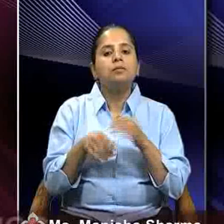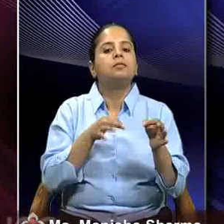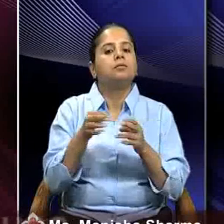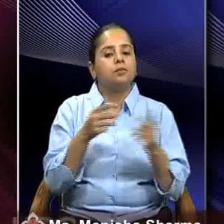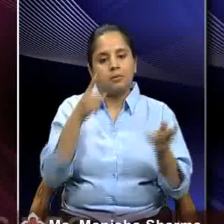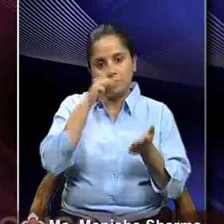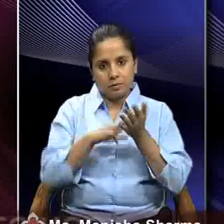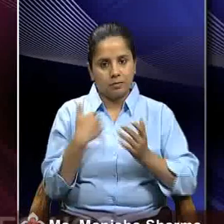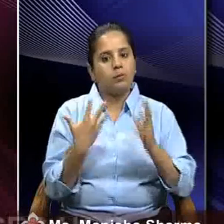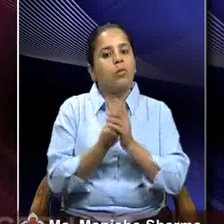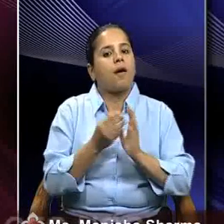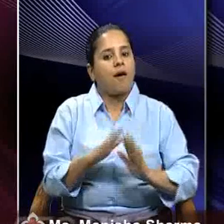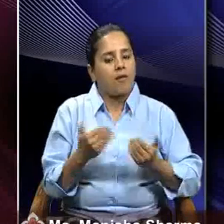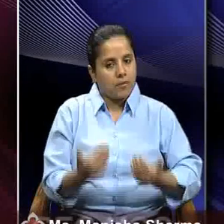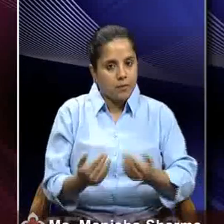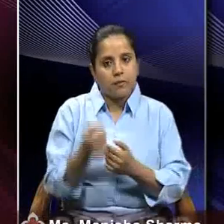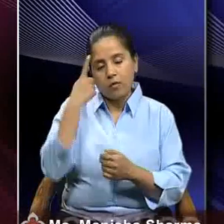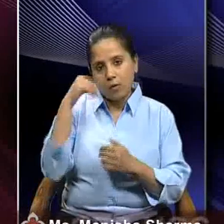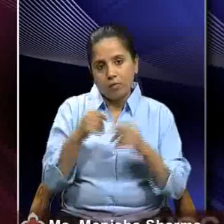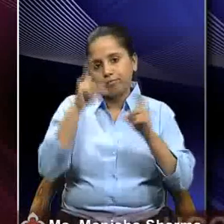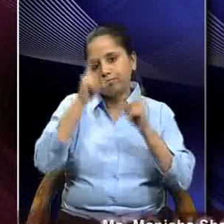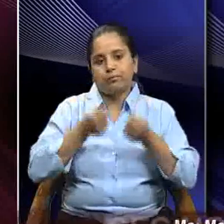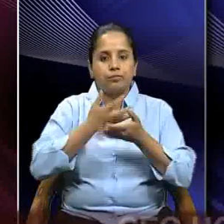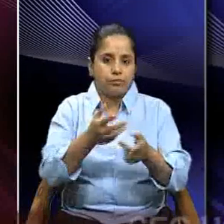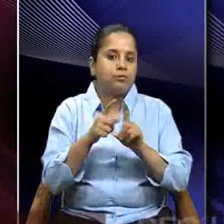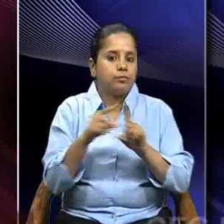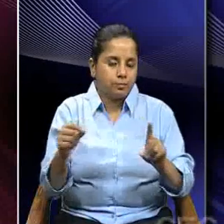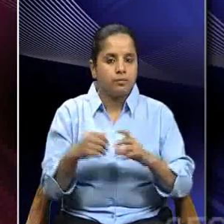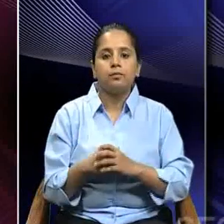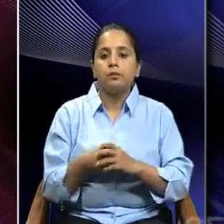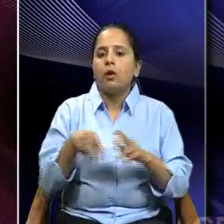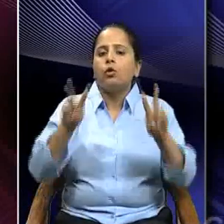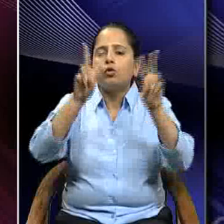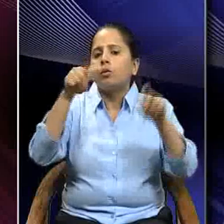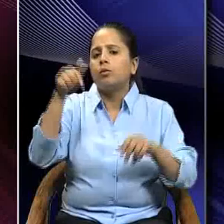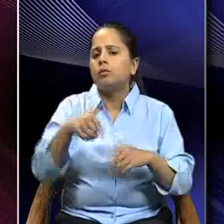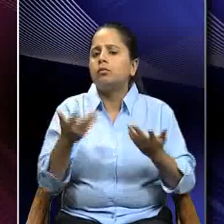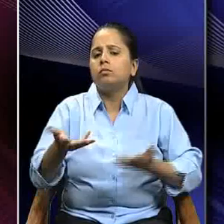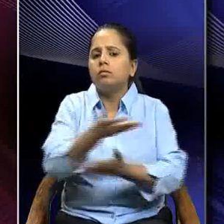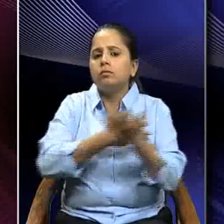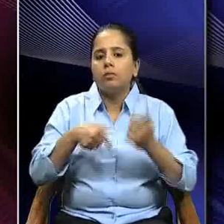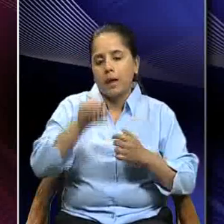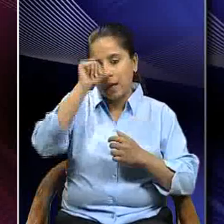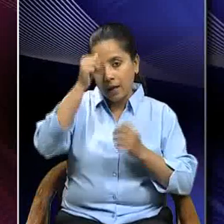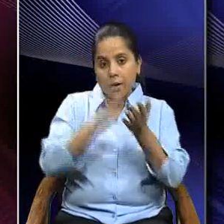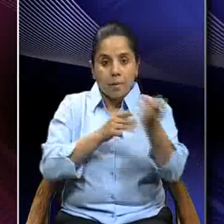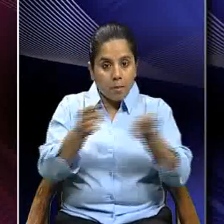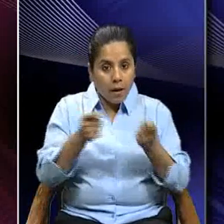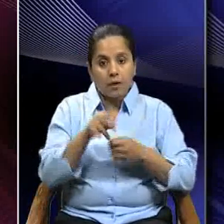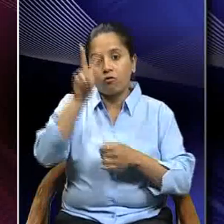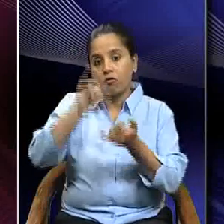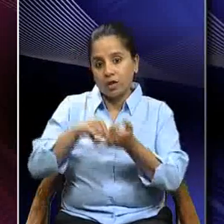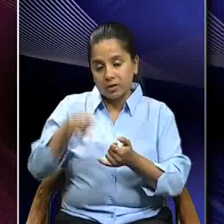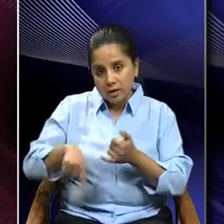Ms. Manisha is there with us for this symbolic expression. And the topic of today's discussion is Indian management versus Western